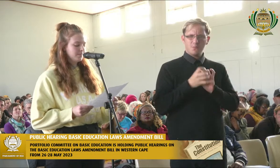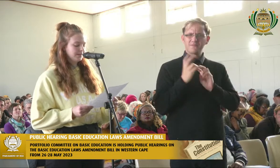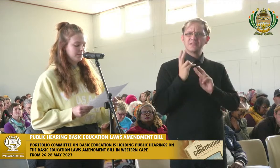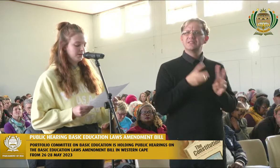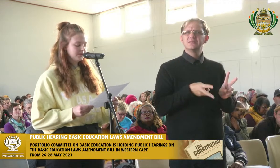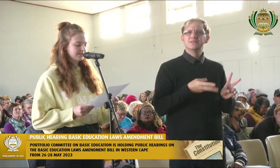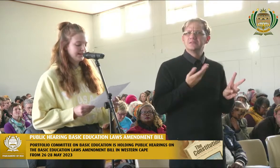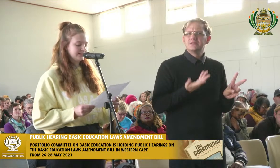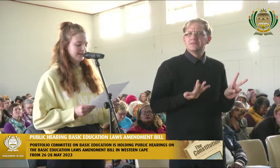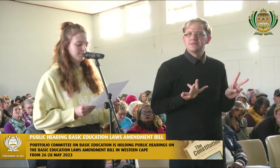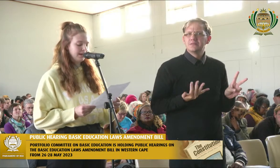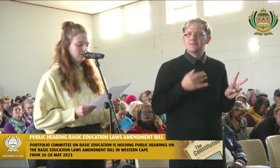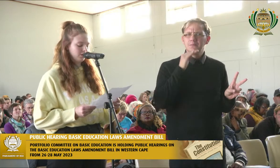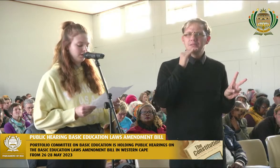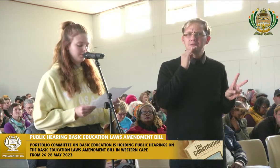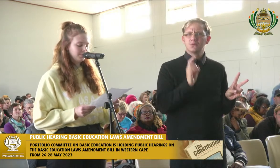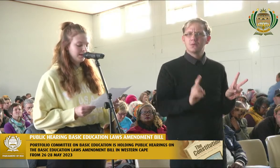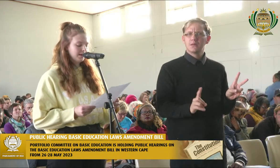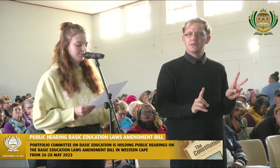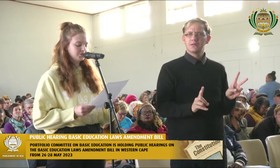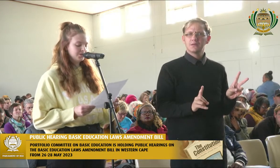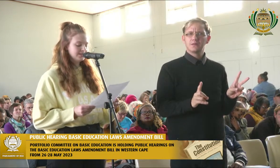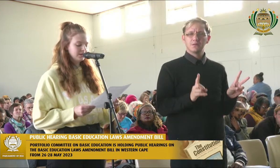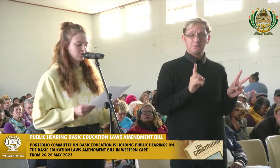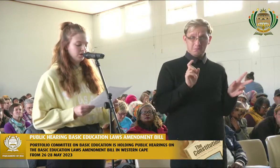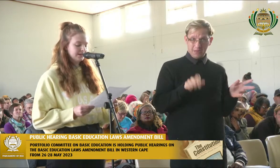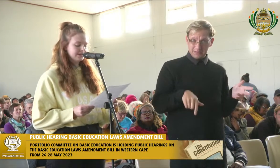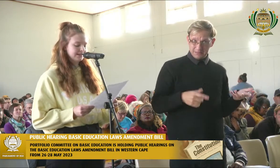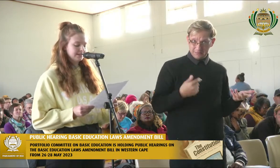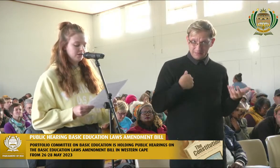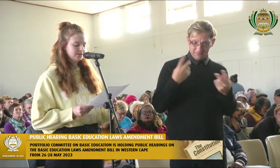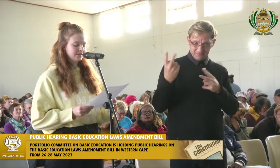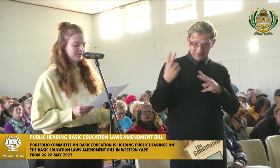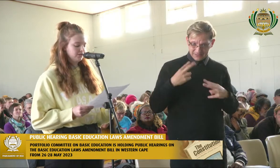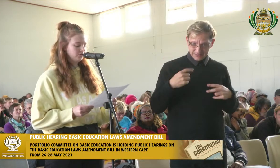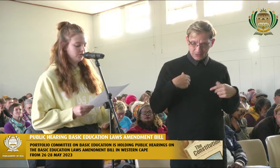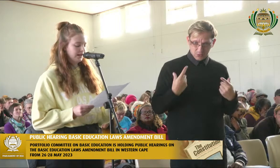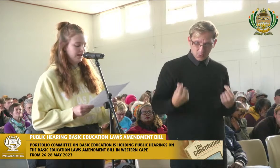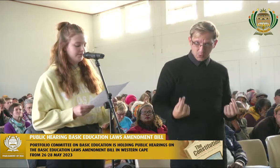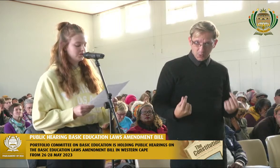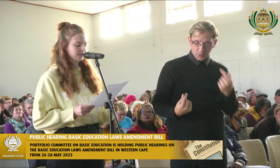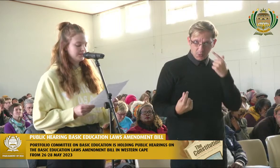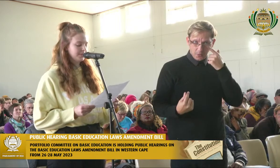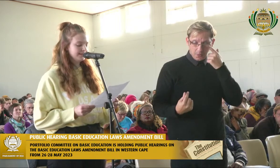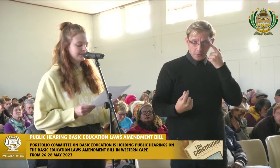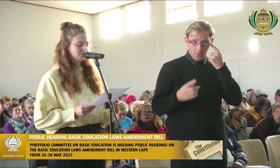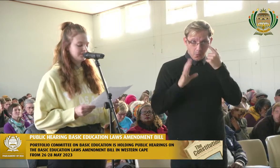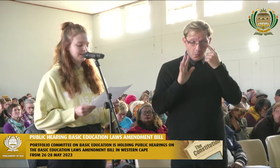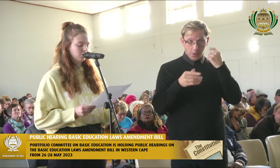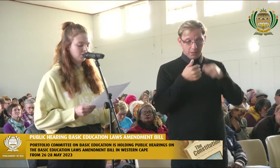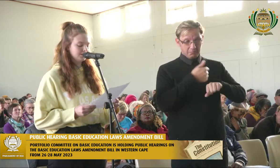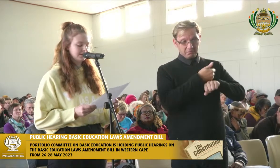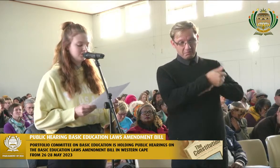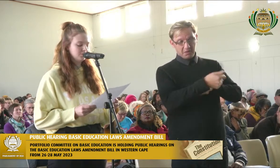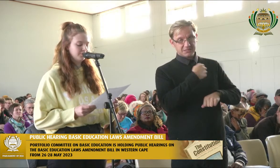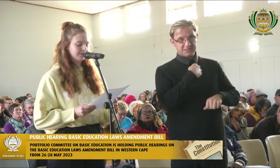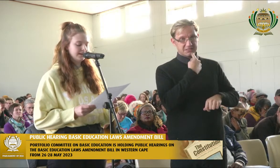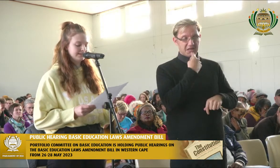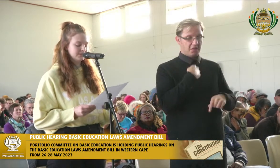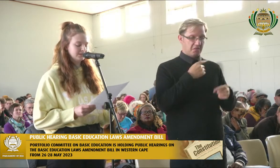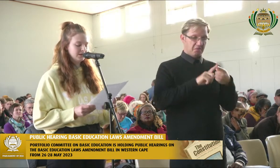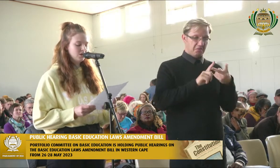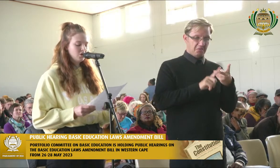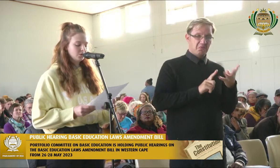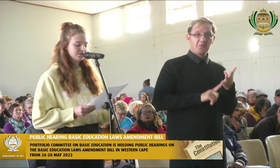occur, but the bill states that it may occur. It portrays the guardians as guilty that they do not have the child's best interest at heart until